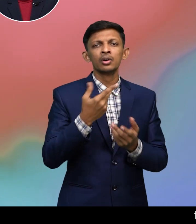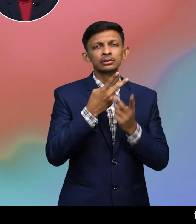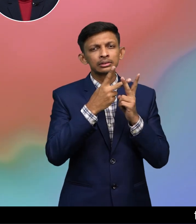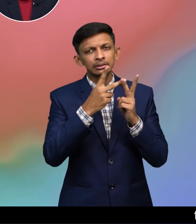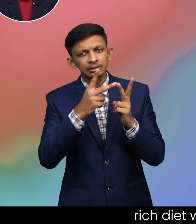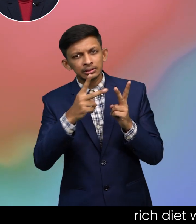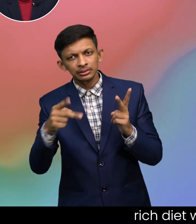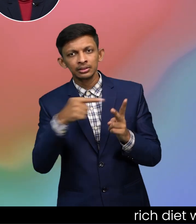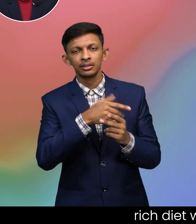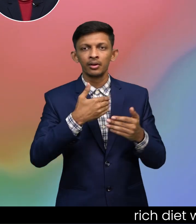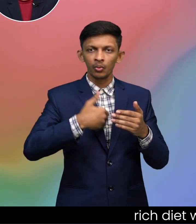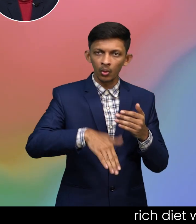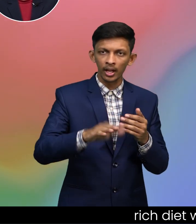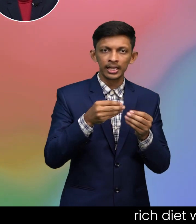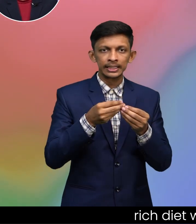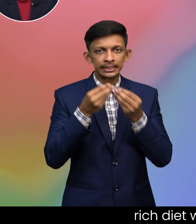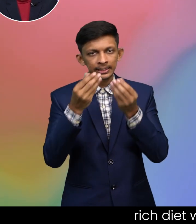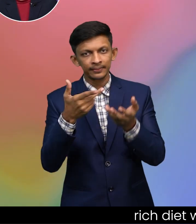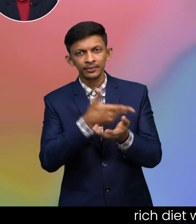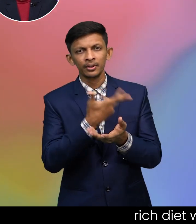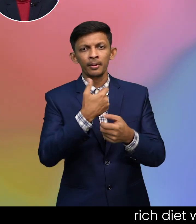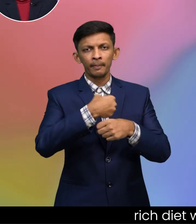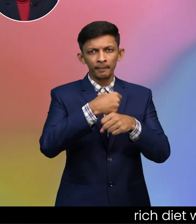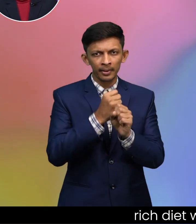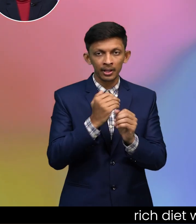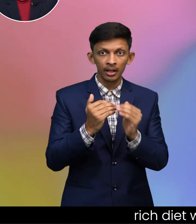called urochrome.